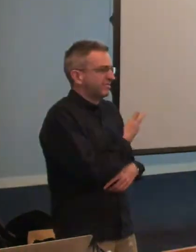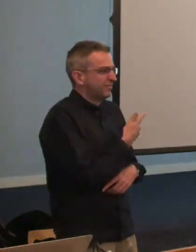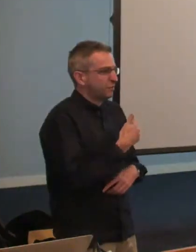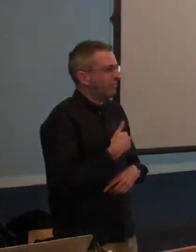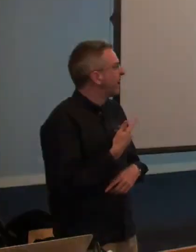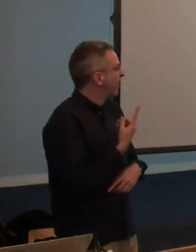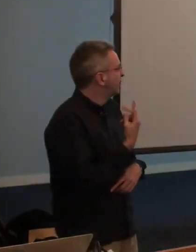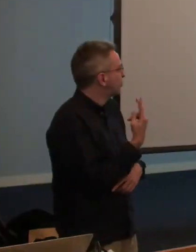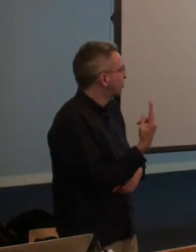That's really my response.